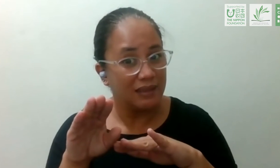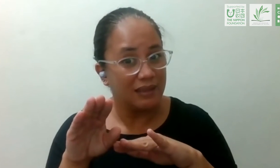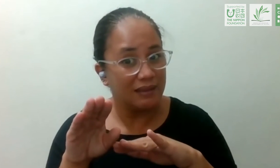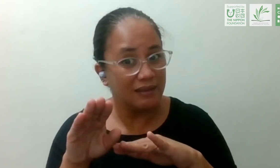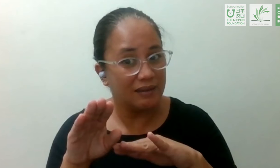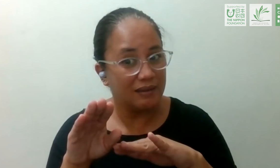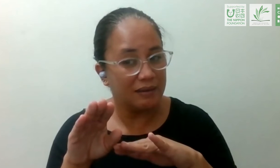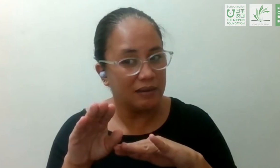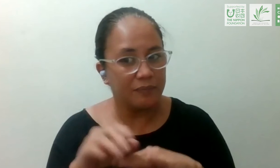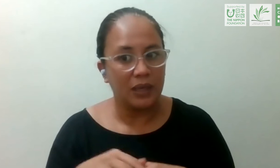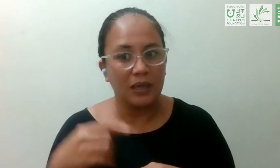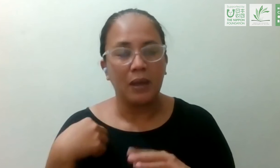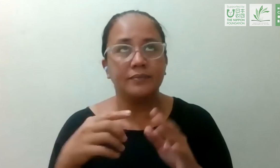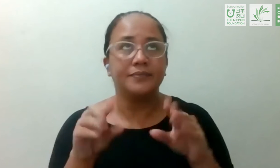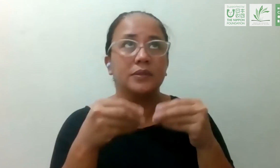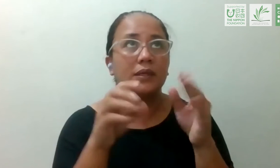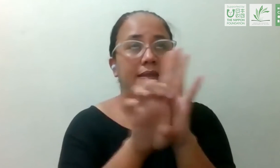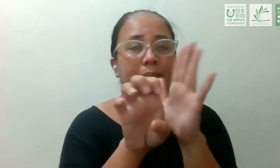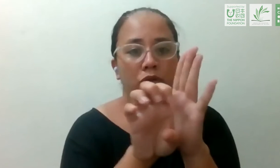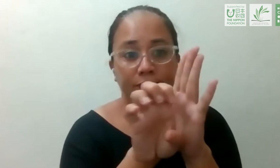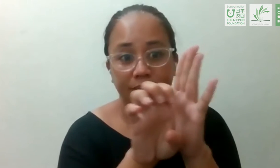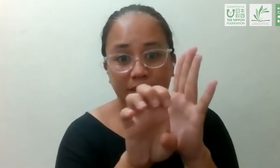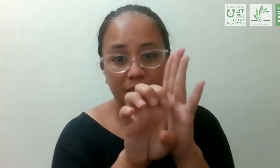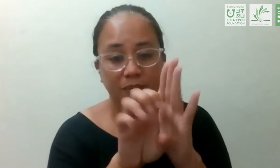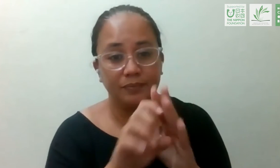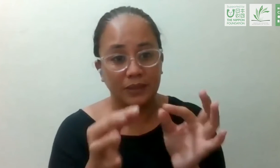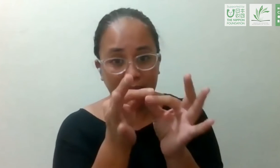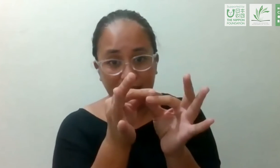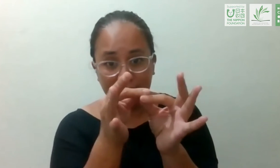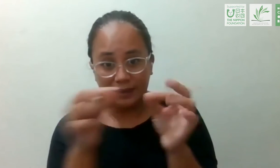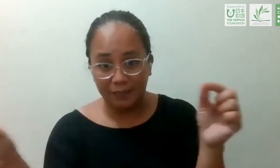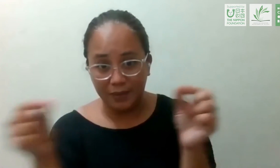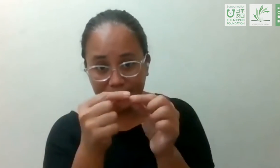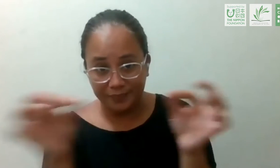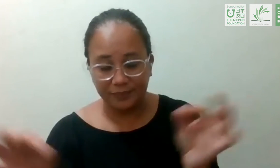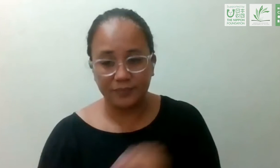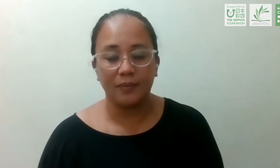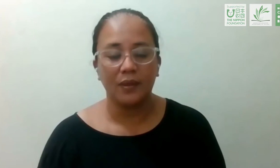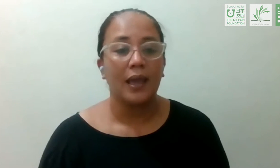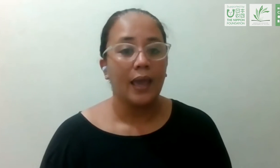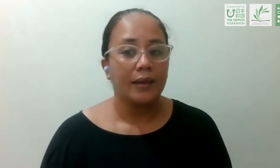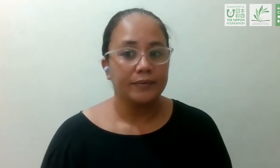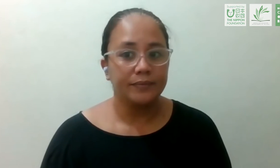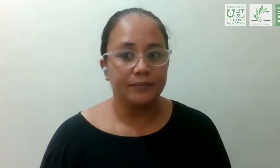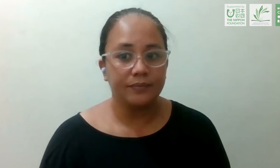but let me give you an example of the grammar. So if you want to say 2 plus